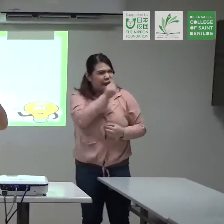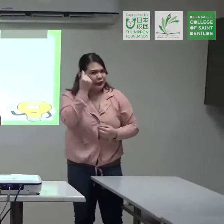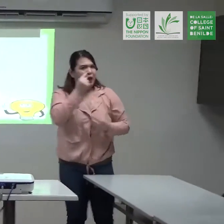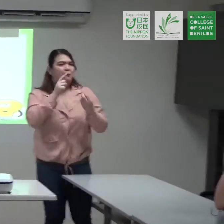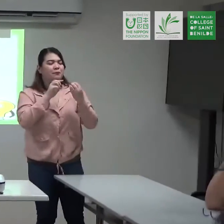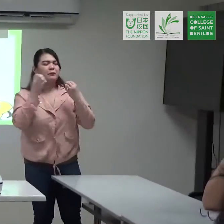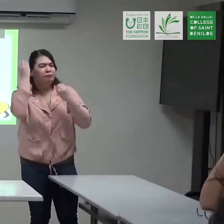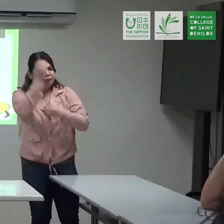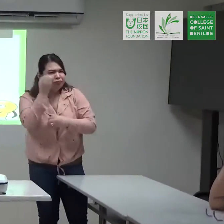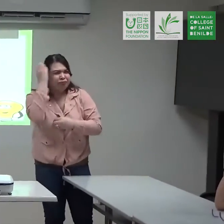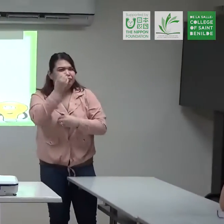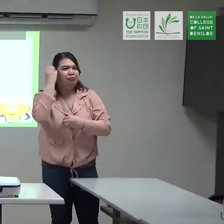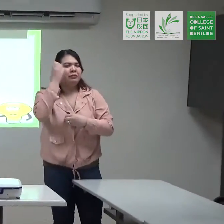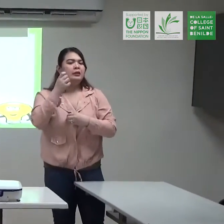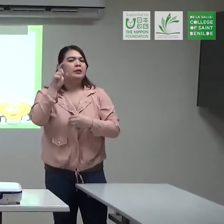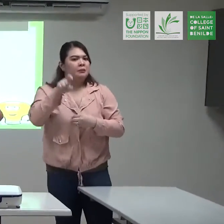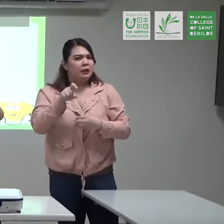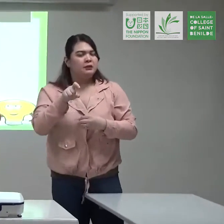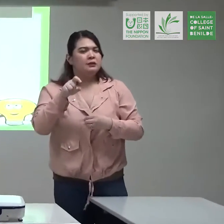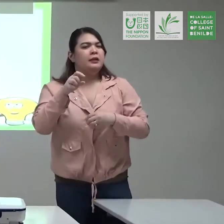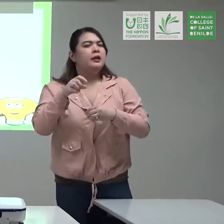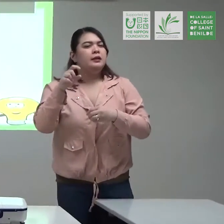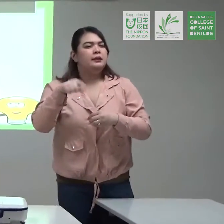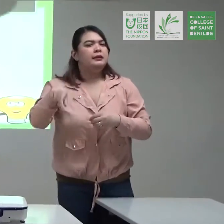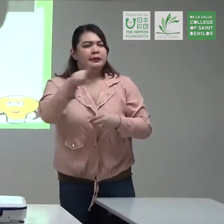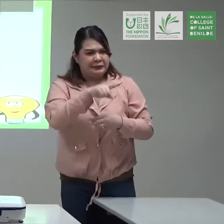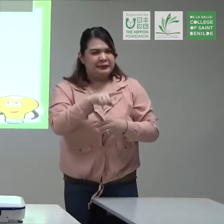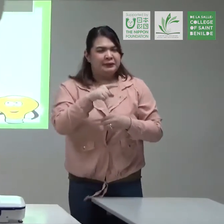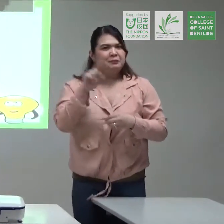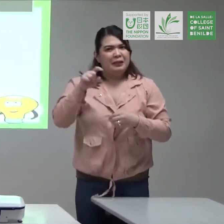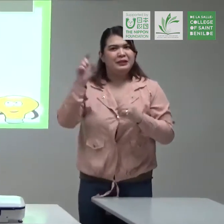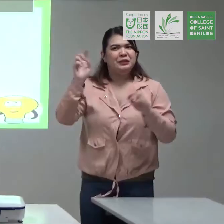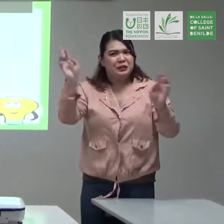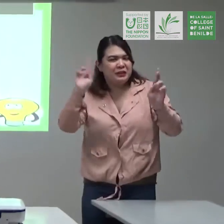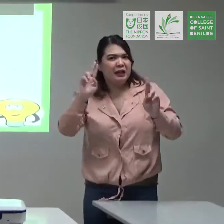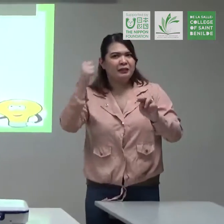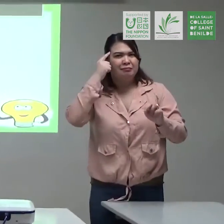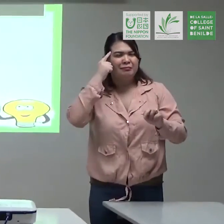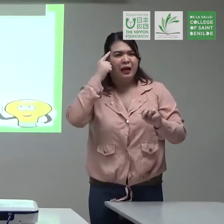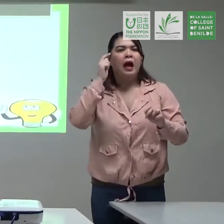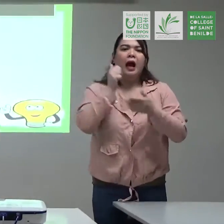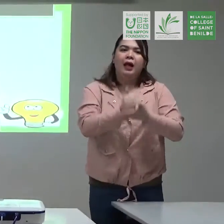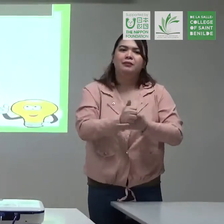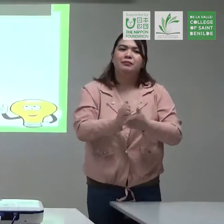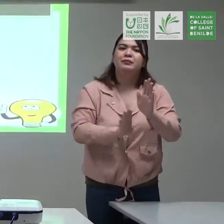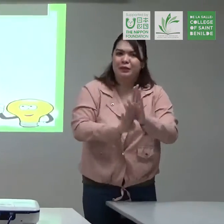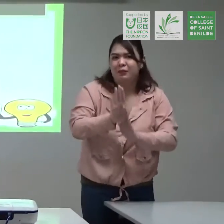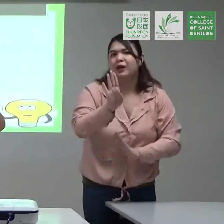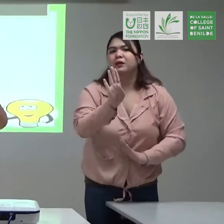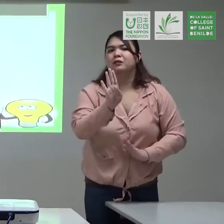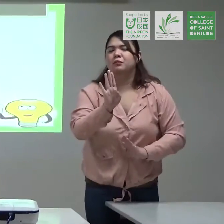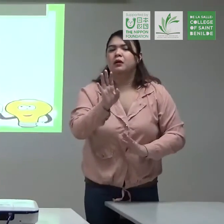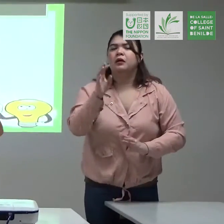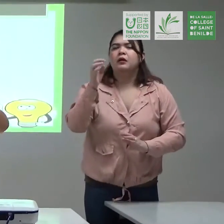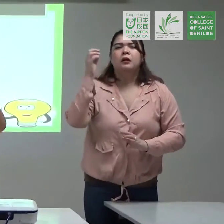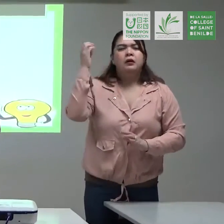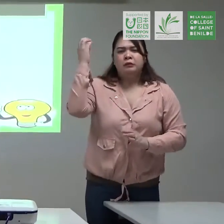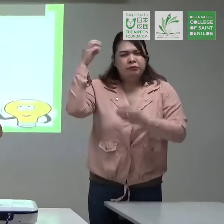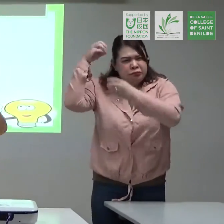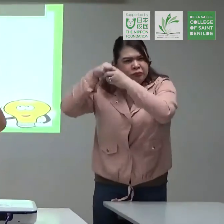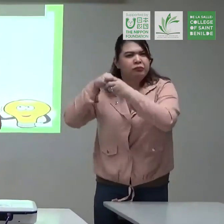So these are thoughts that will develop our students mentally,